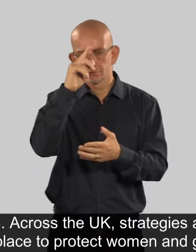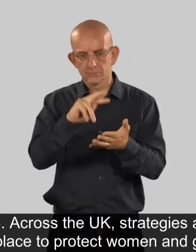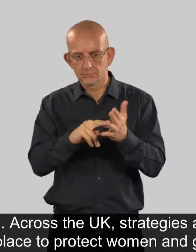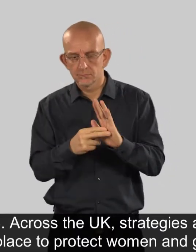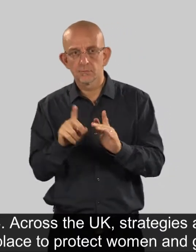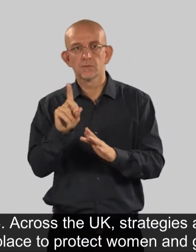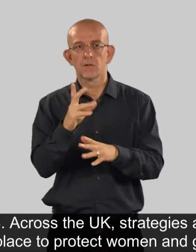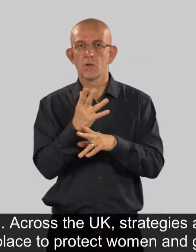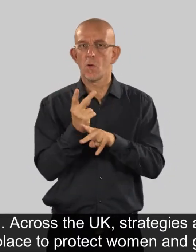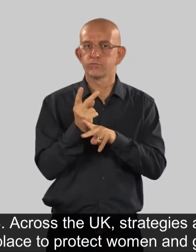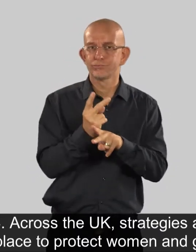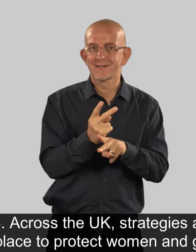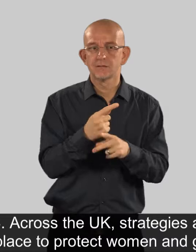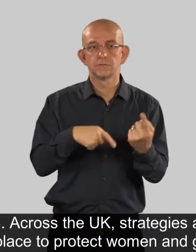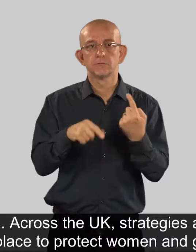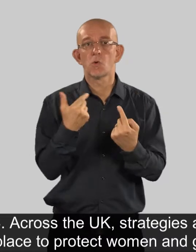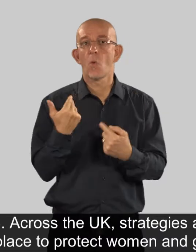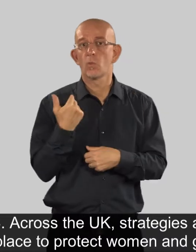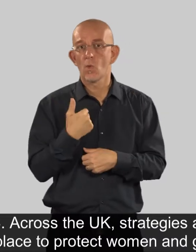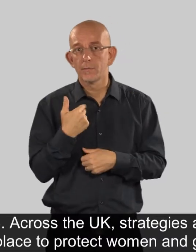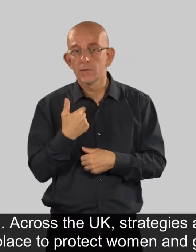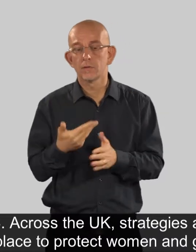girls from violence and abuse,